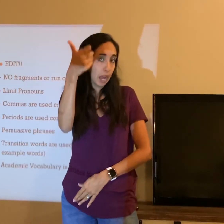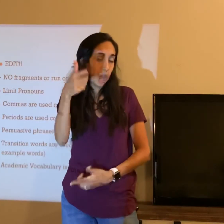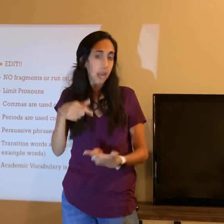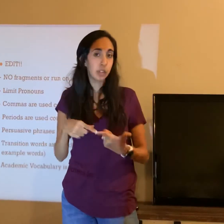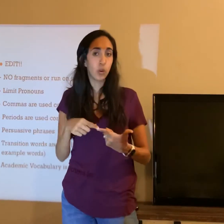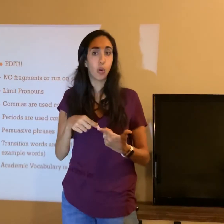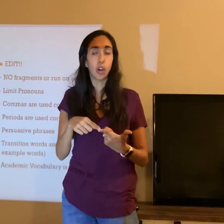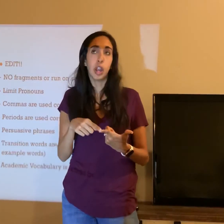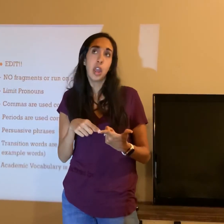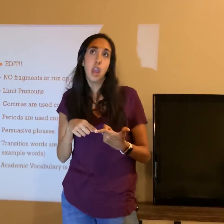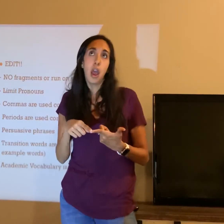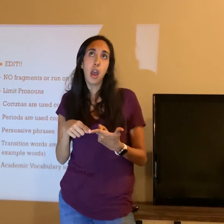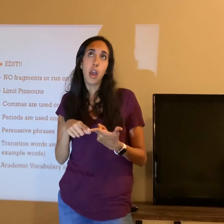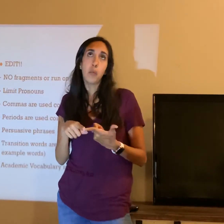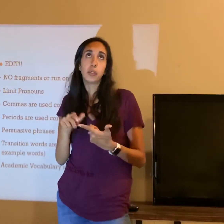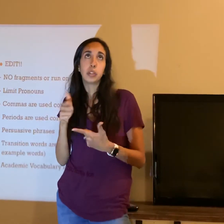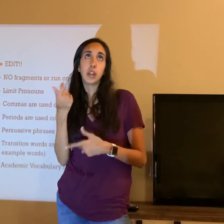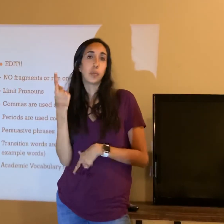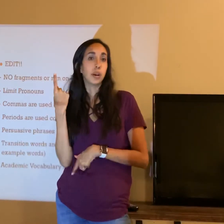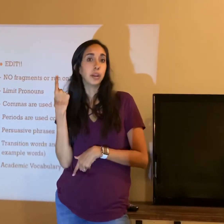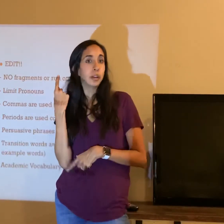because or what's another one?